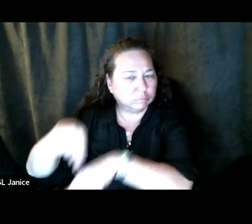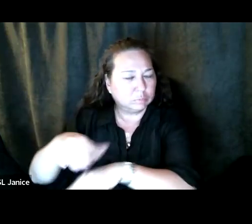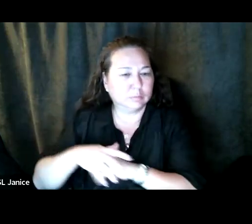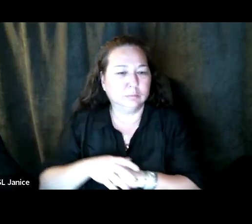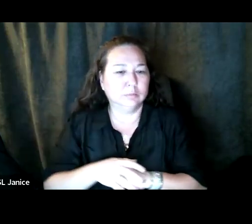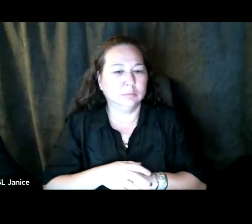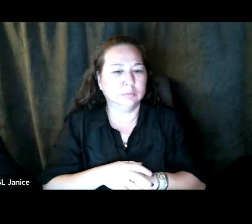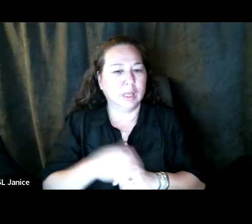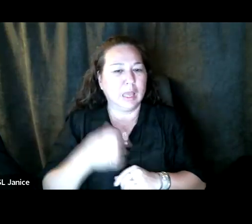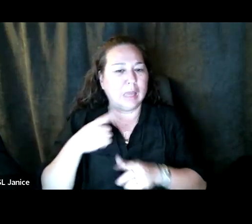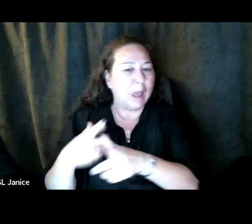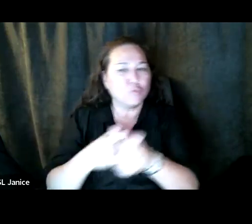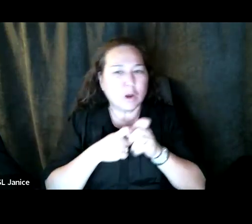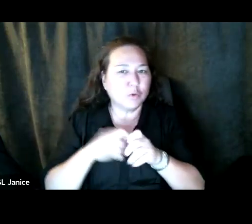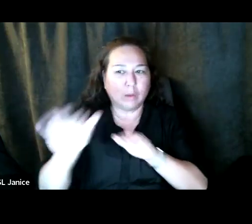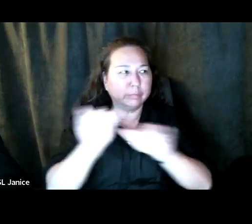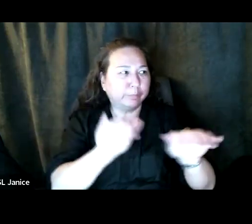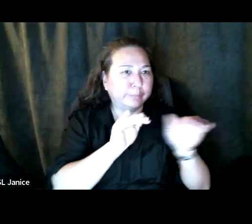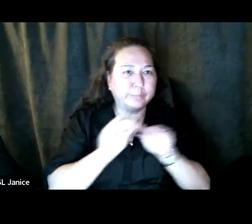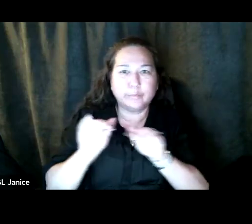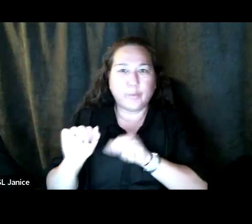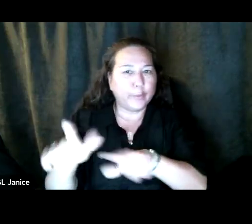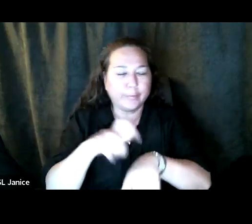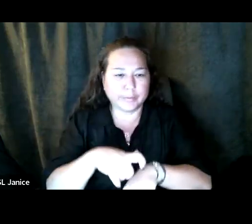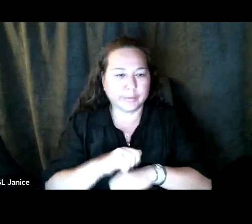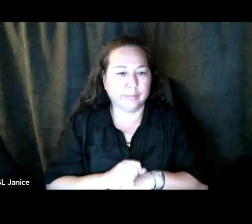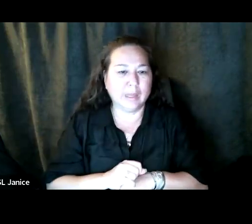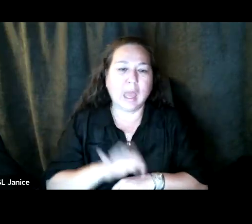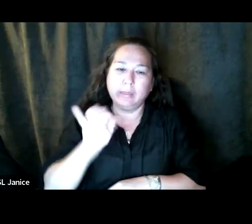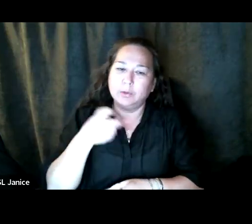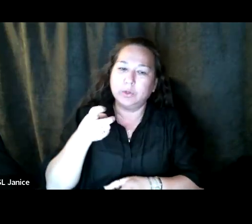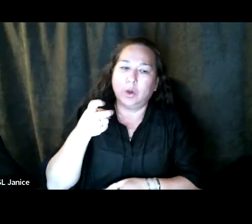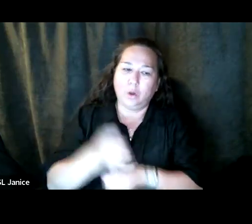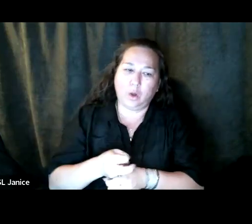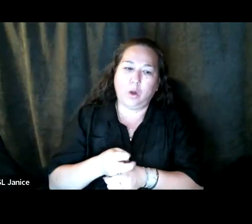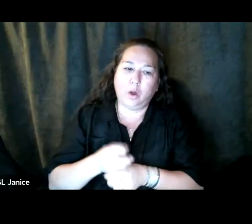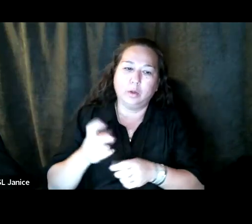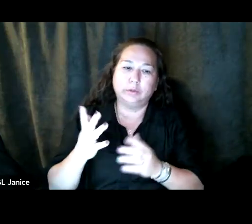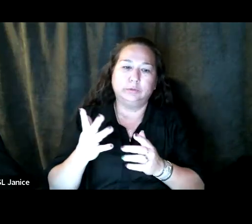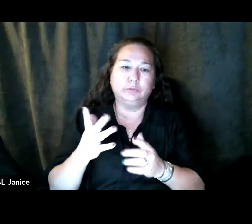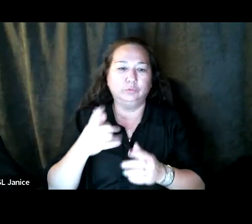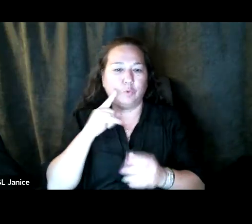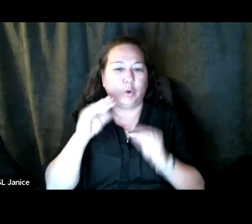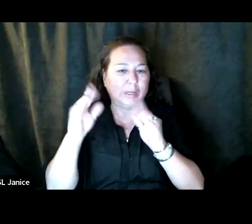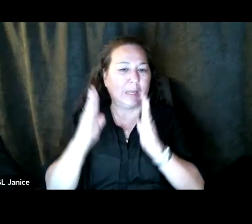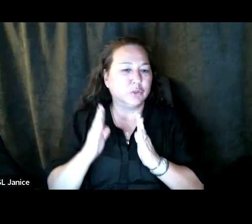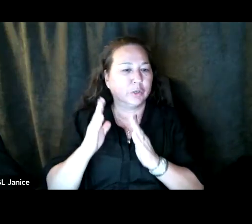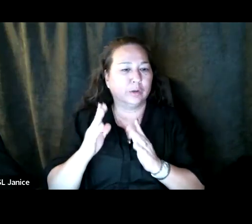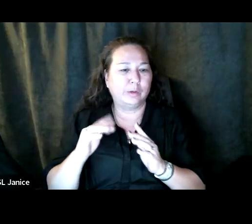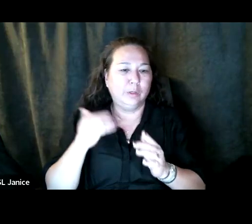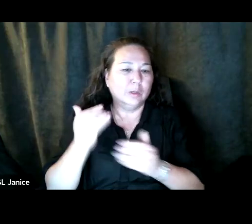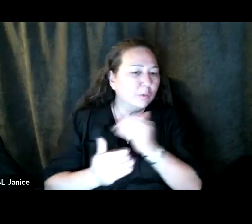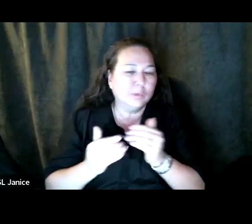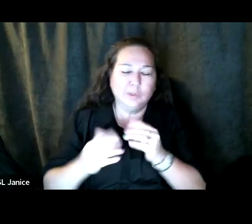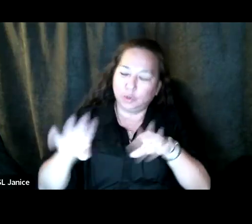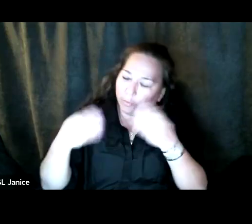time. Behind the on-ramp to grade level curriculum is a hardworking educator going above and beyond to provide support and modify learning materials for each